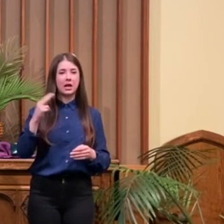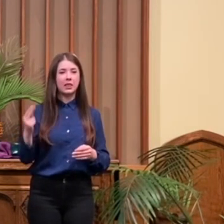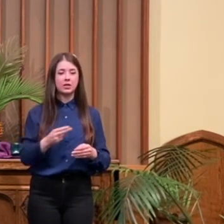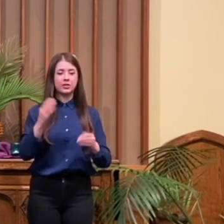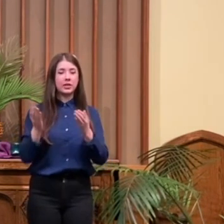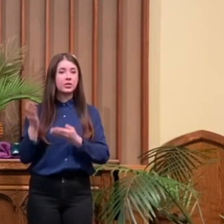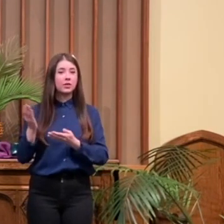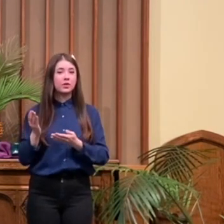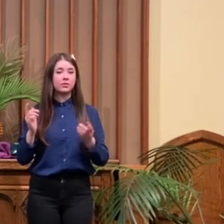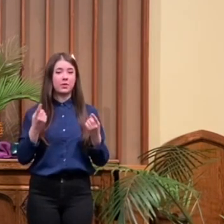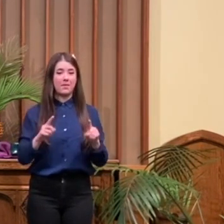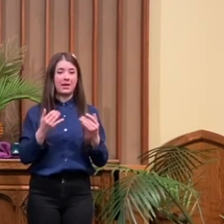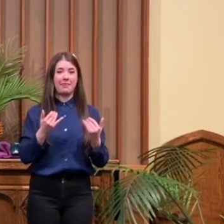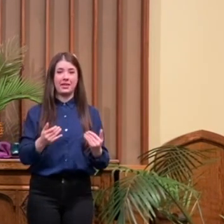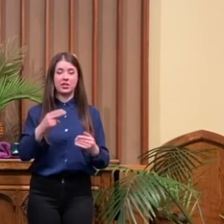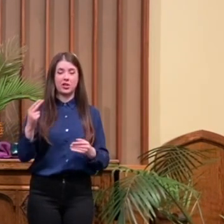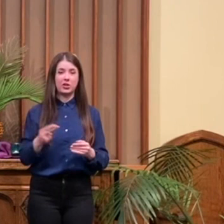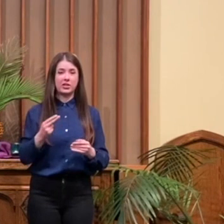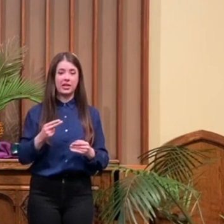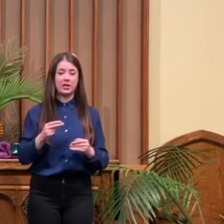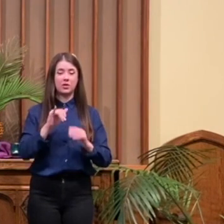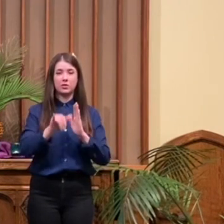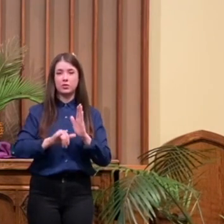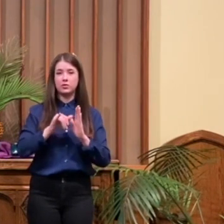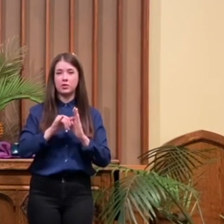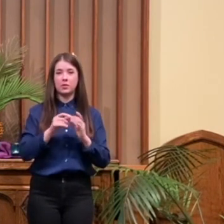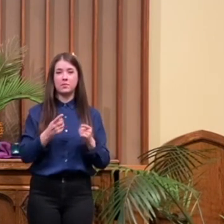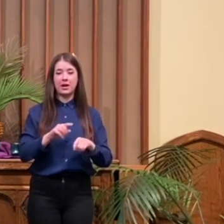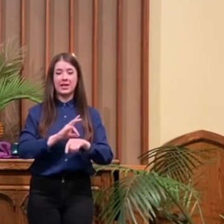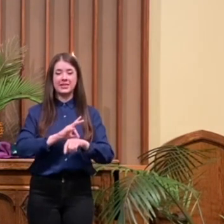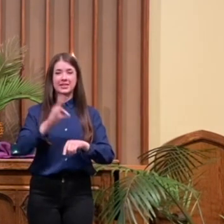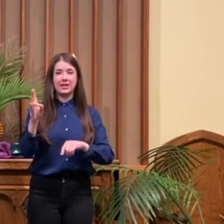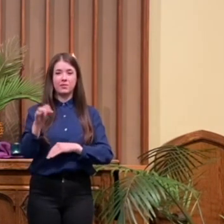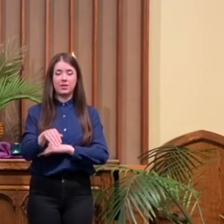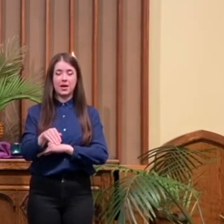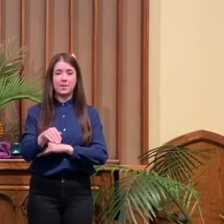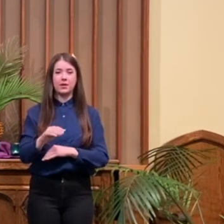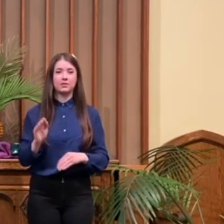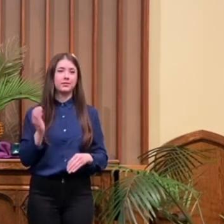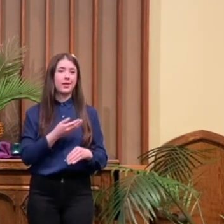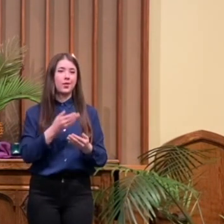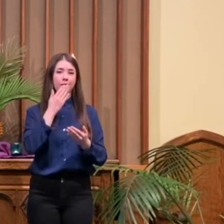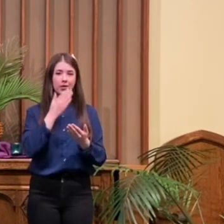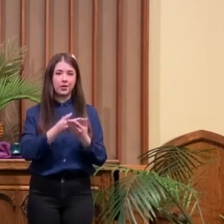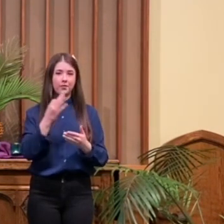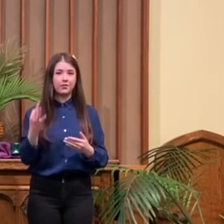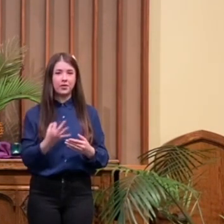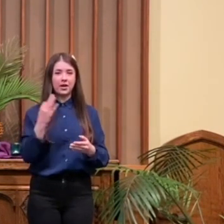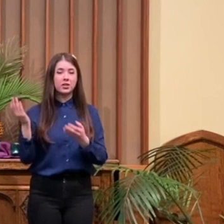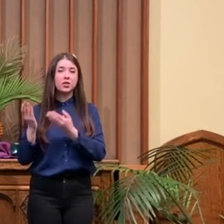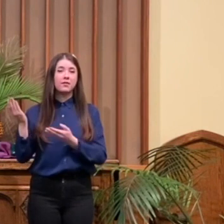Thursday on our YouTube channel at 7 p.m. And our Good Friday service will take place on